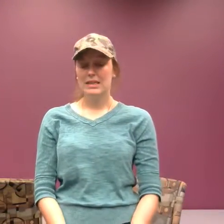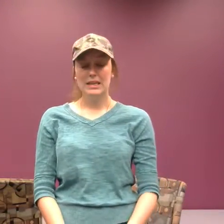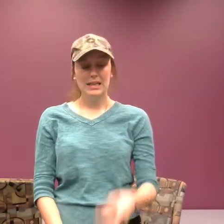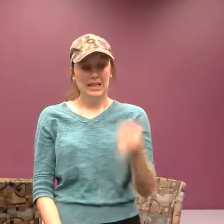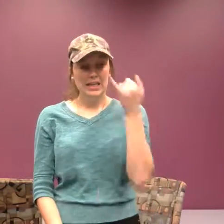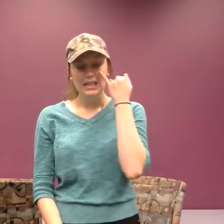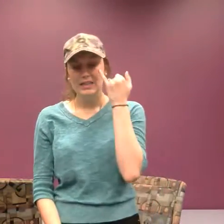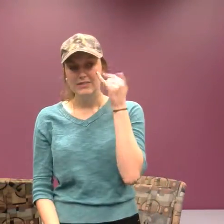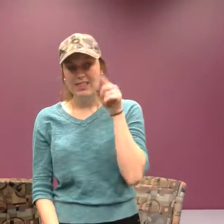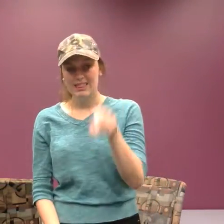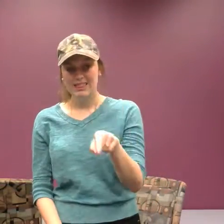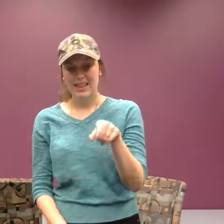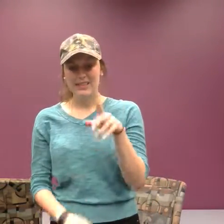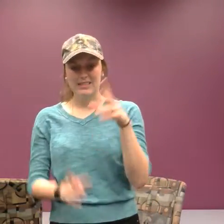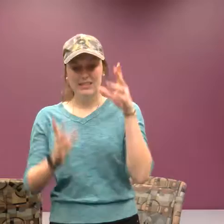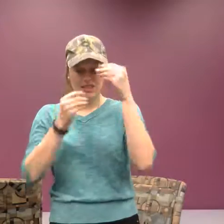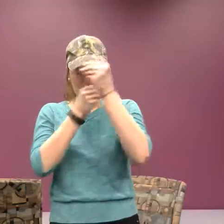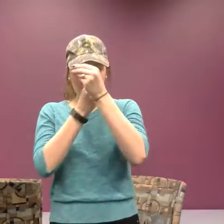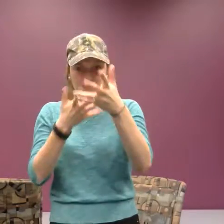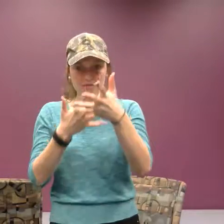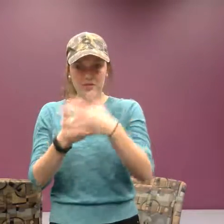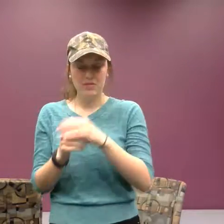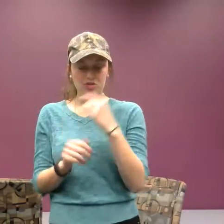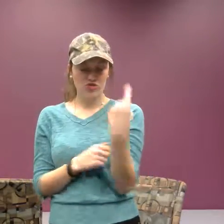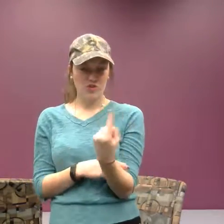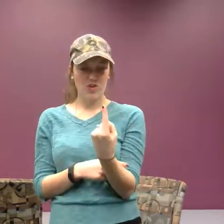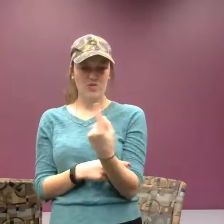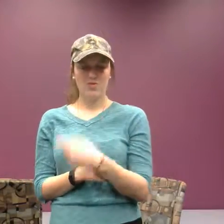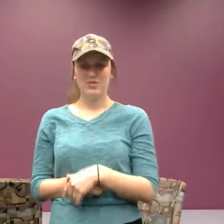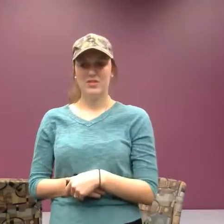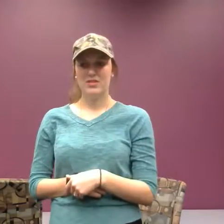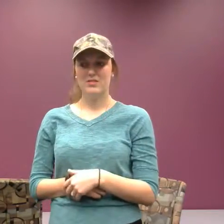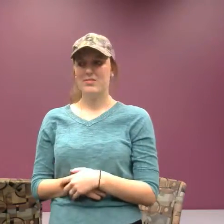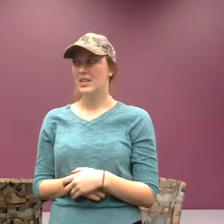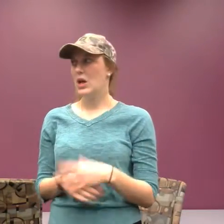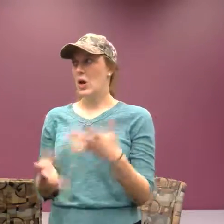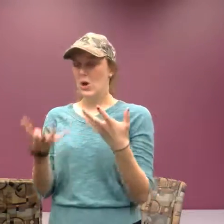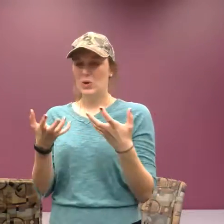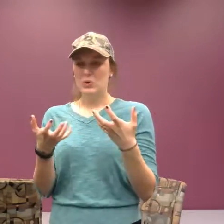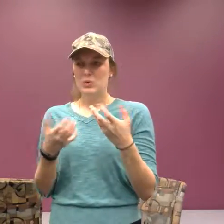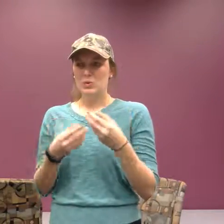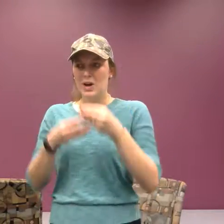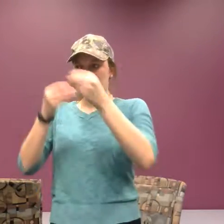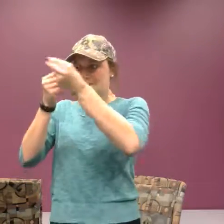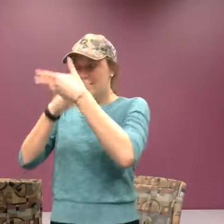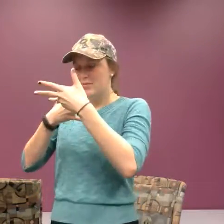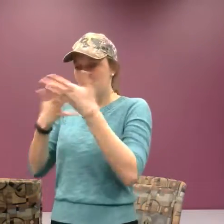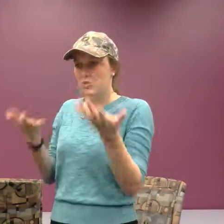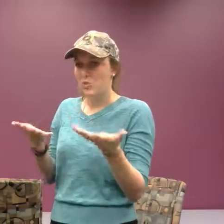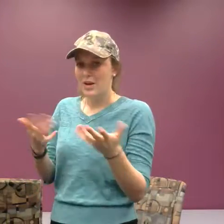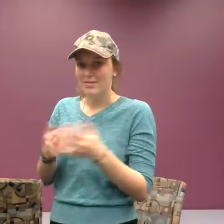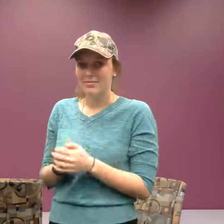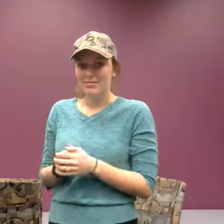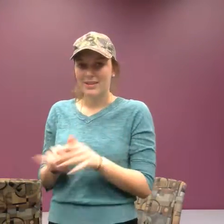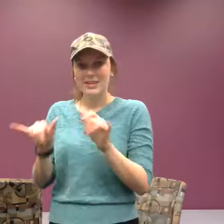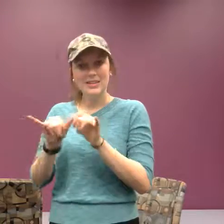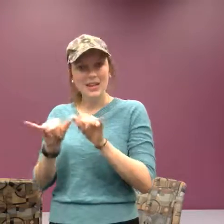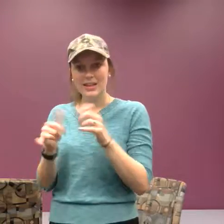sentence, what would you like me to tell you? The length of which?